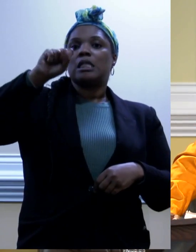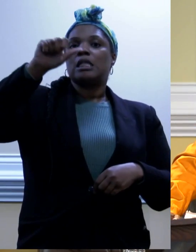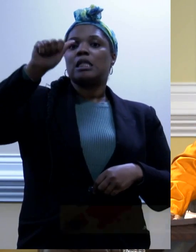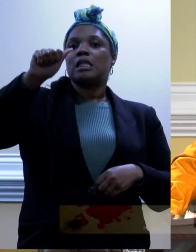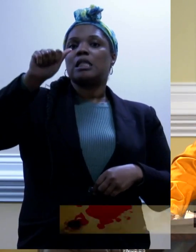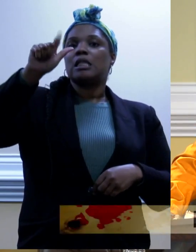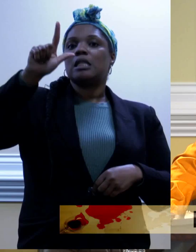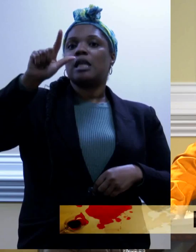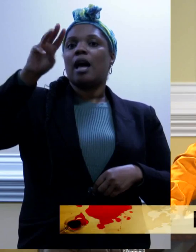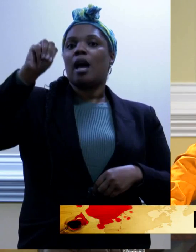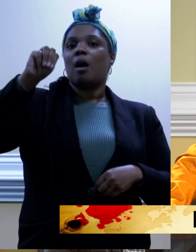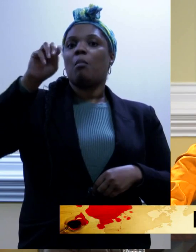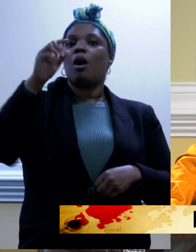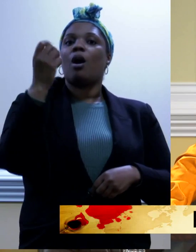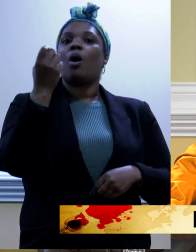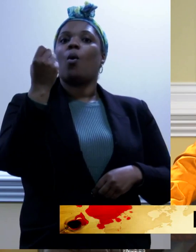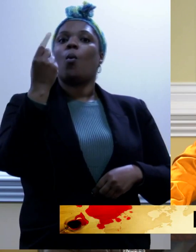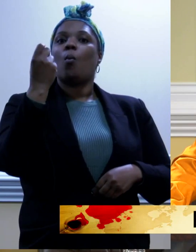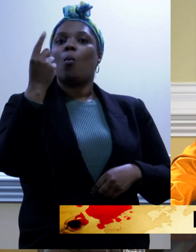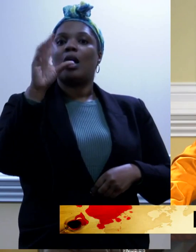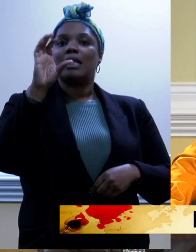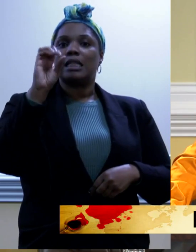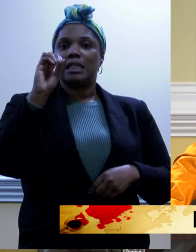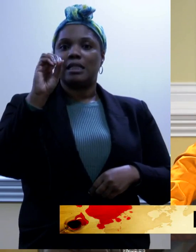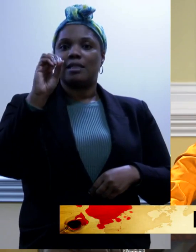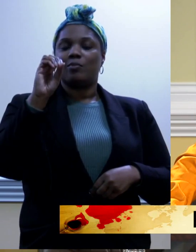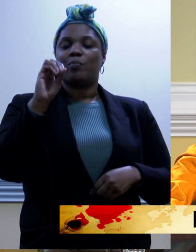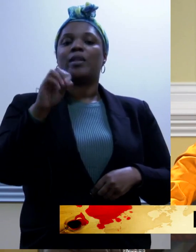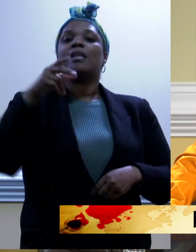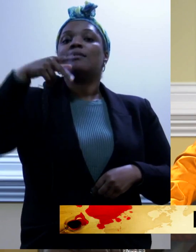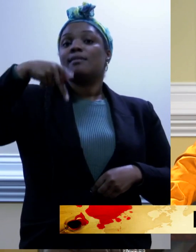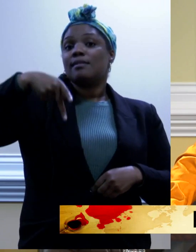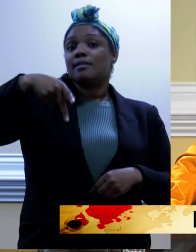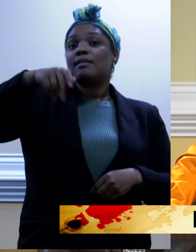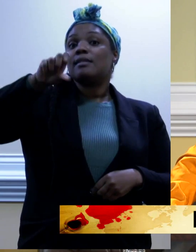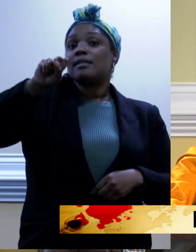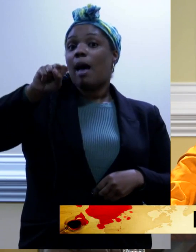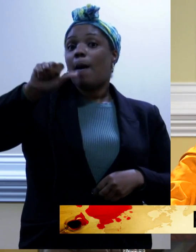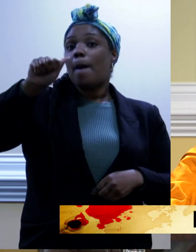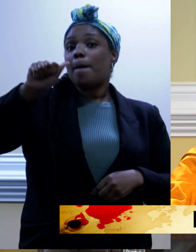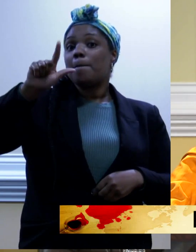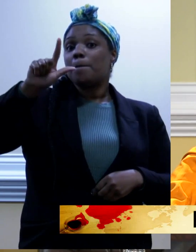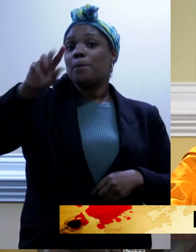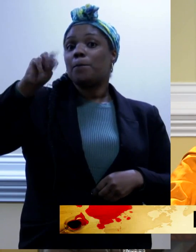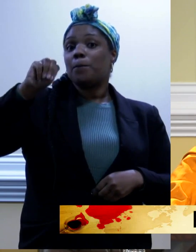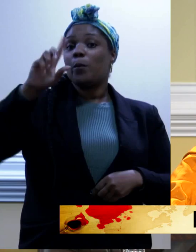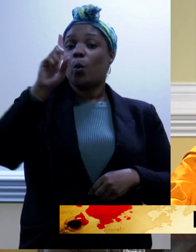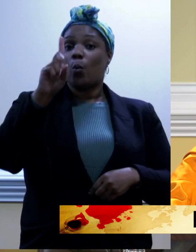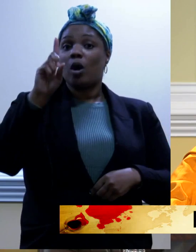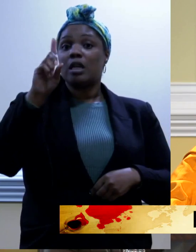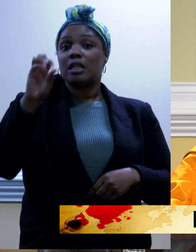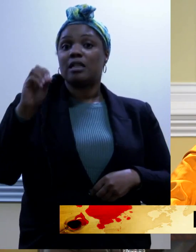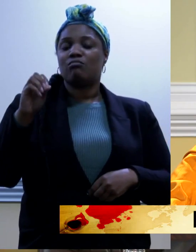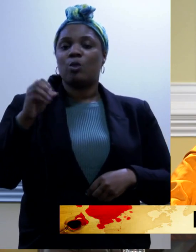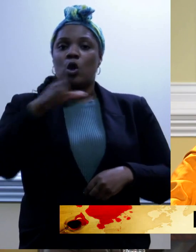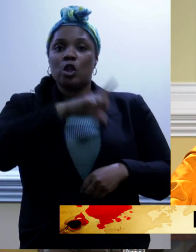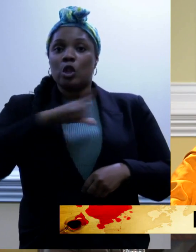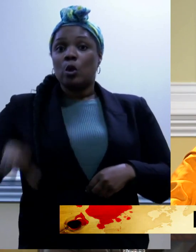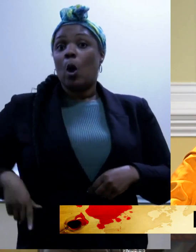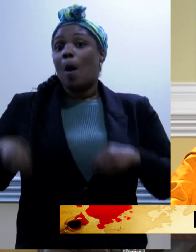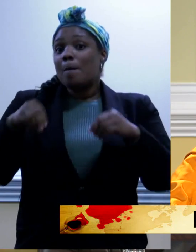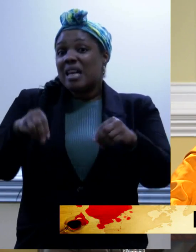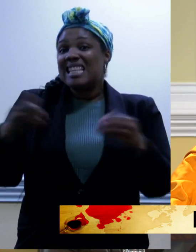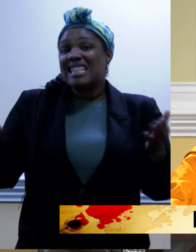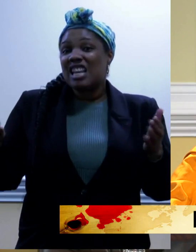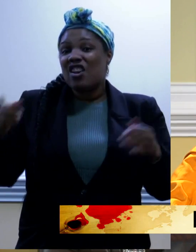110th chapter of Psalm. Make it plain. Because, sisters and brothers, the Lord put this here for us to understand this. And we won't be